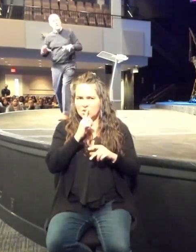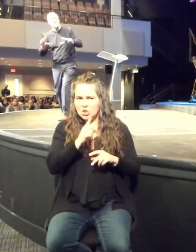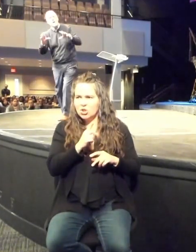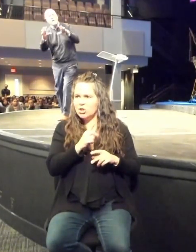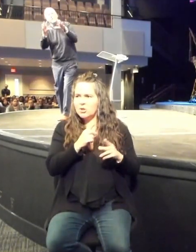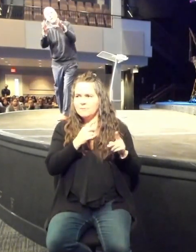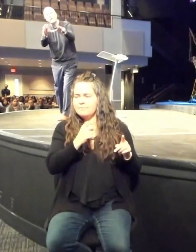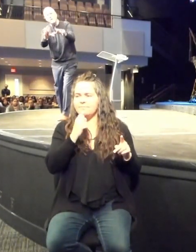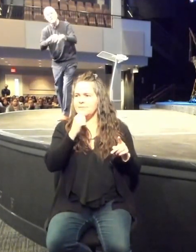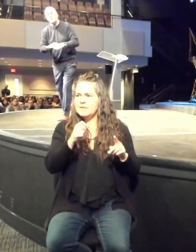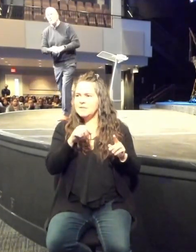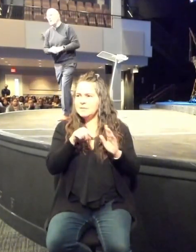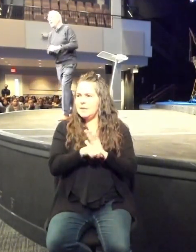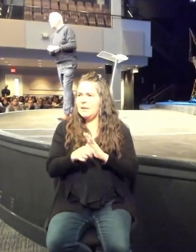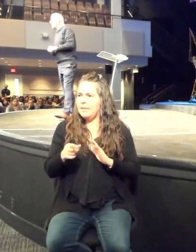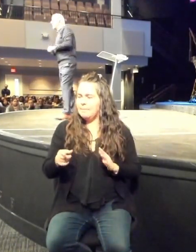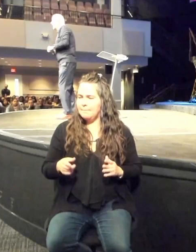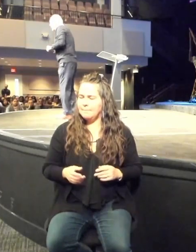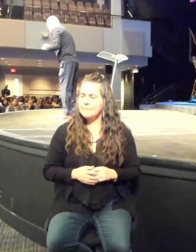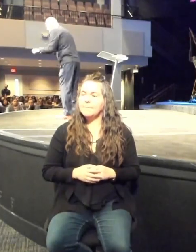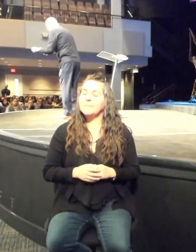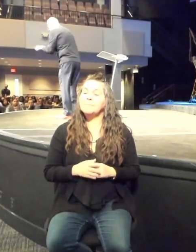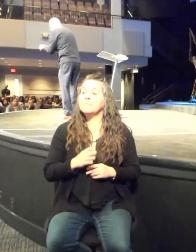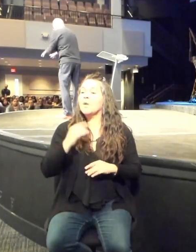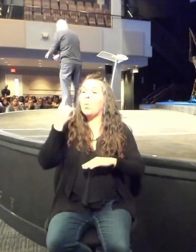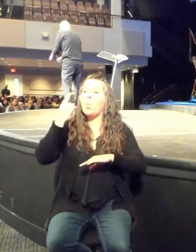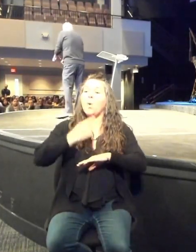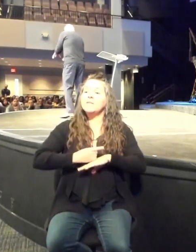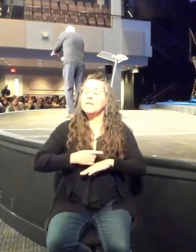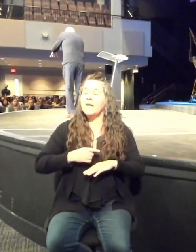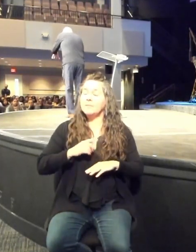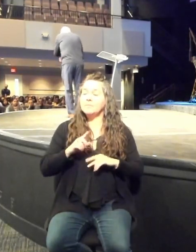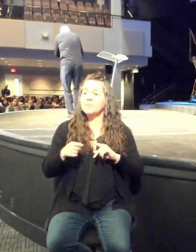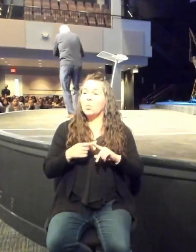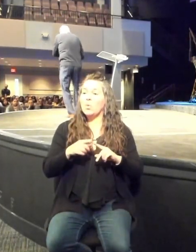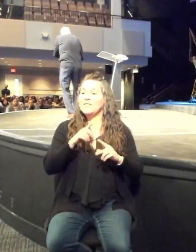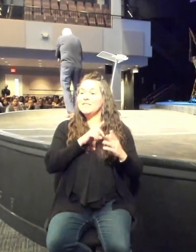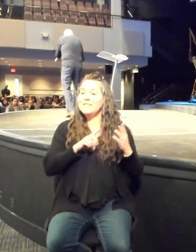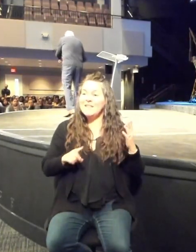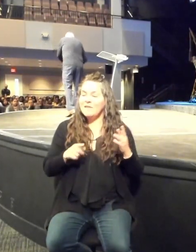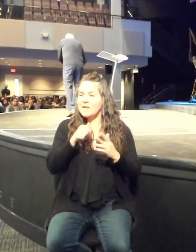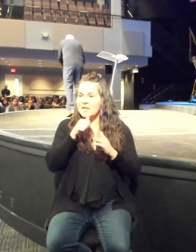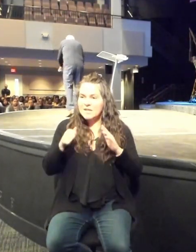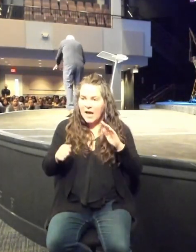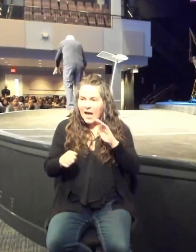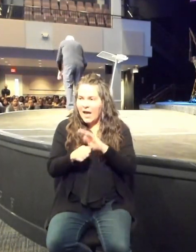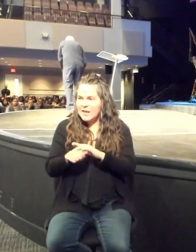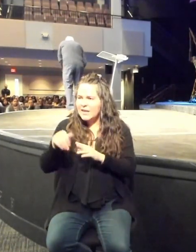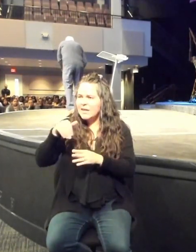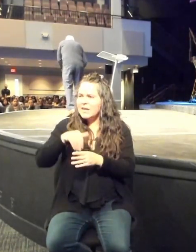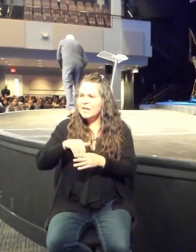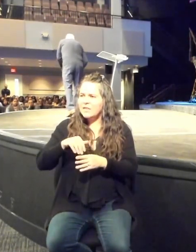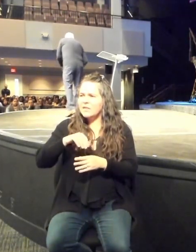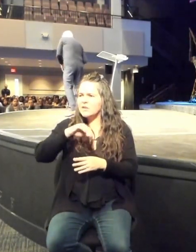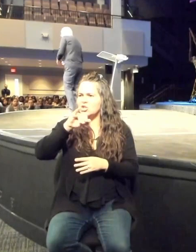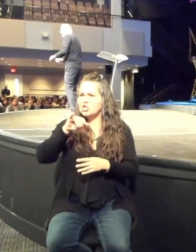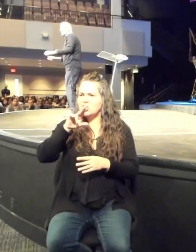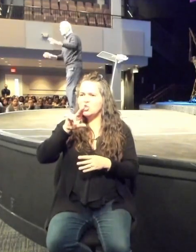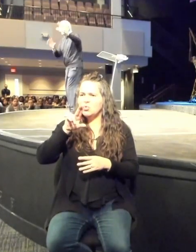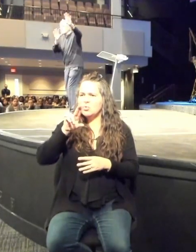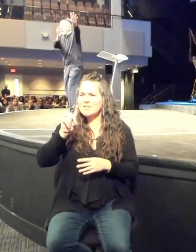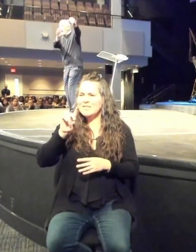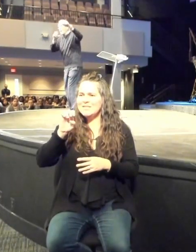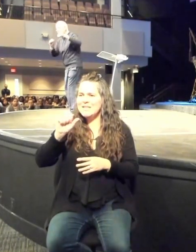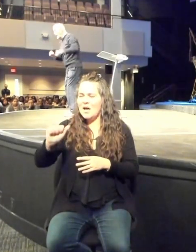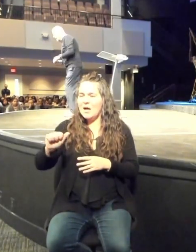king that is jealous, wanting to destroy him. And one day, as David is down in the Judean wilderness, and he realizes